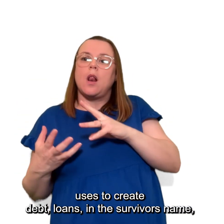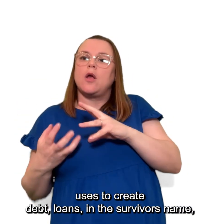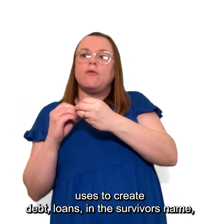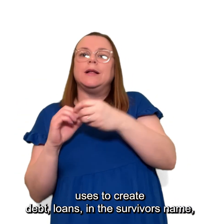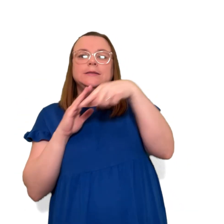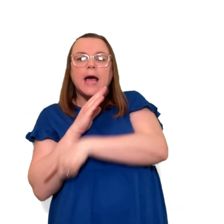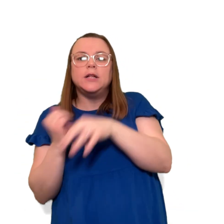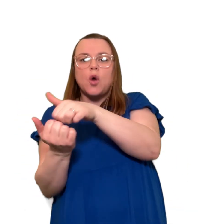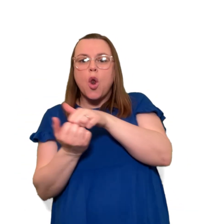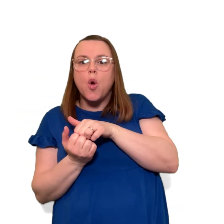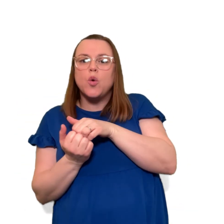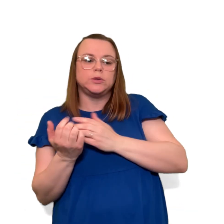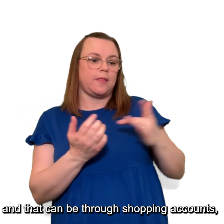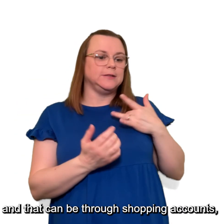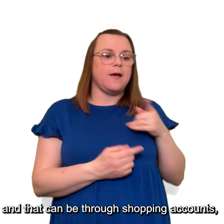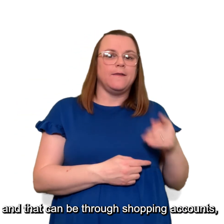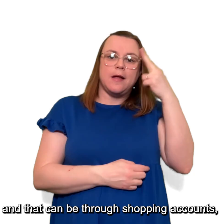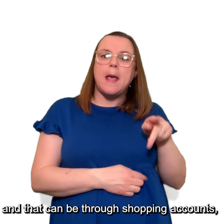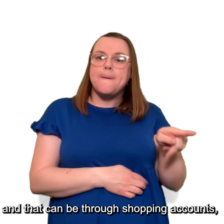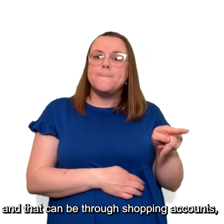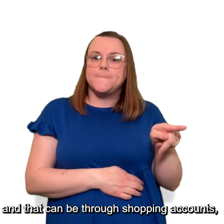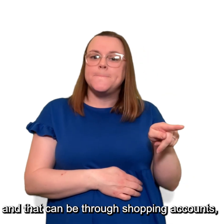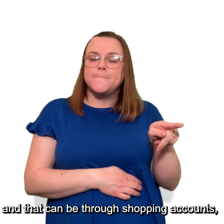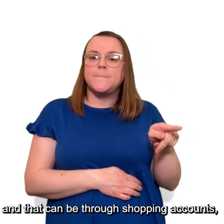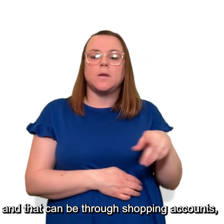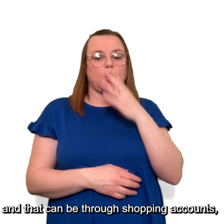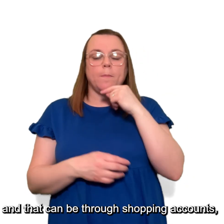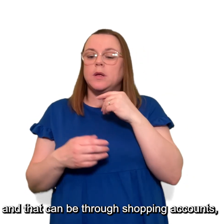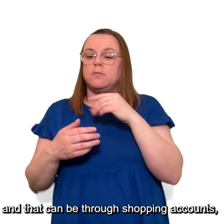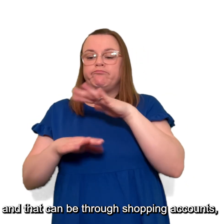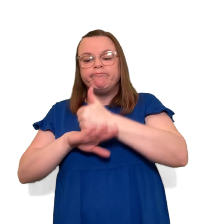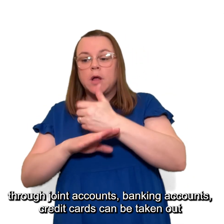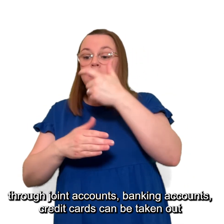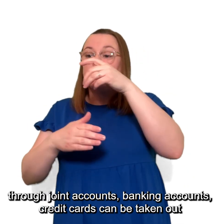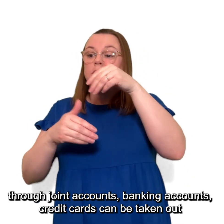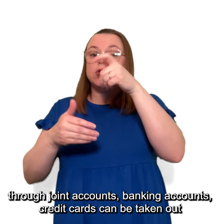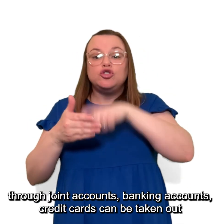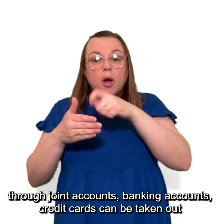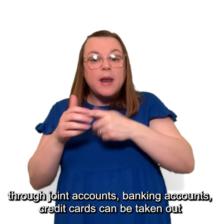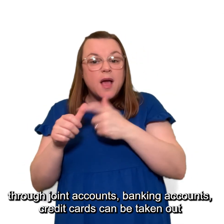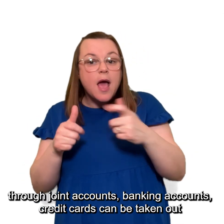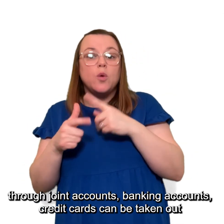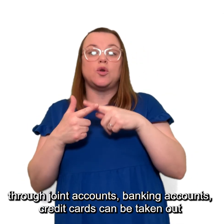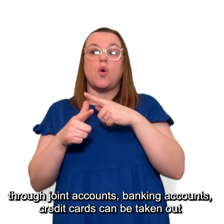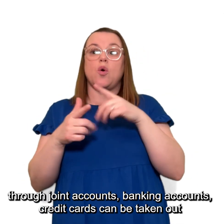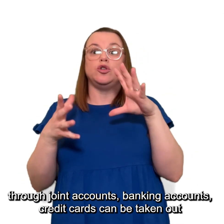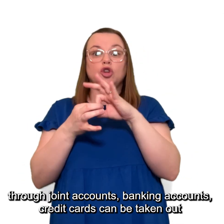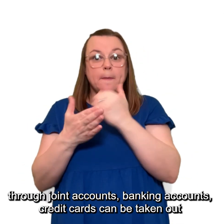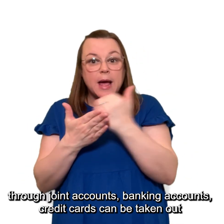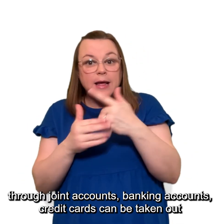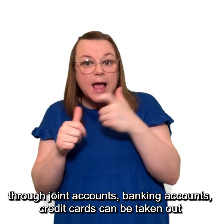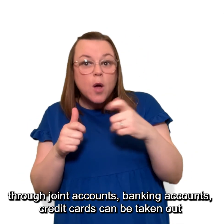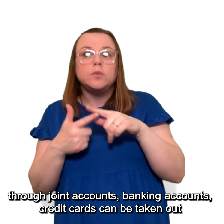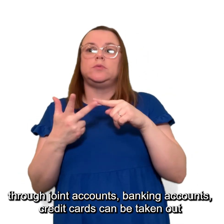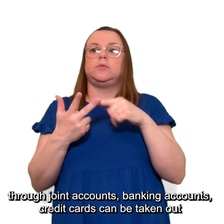in a survivor's name. And that can be through shopping accounts, through joint accounts,